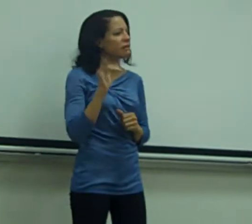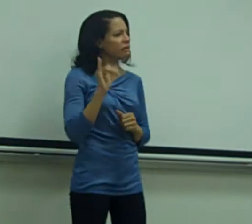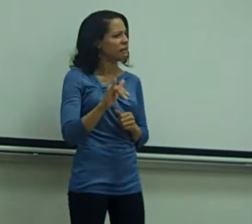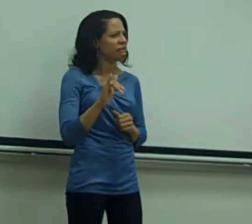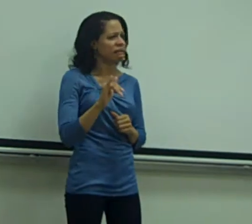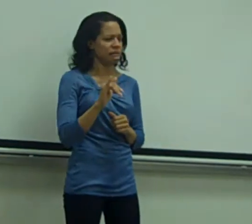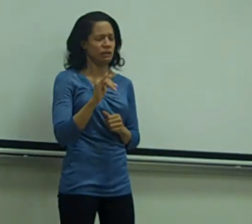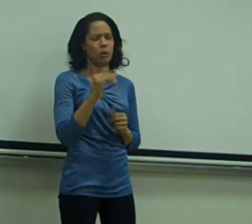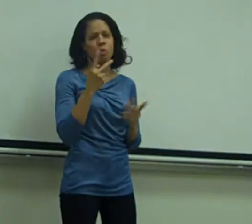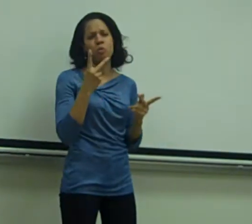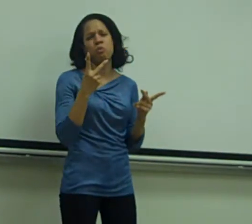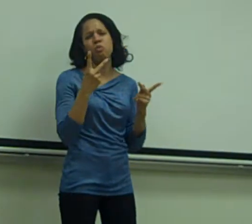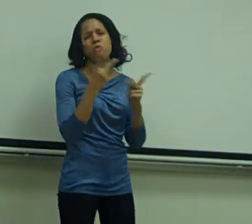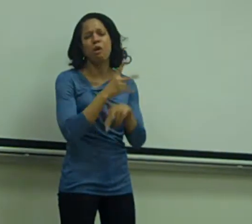that you can have in life.